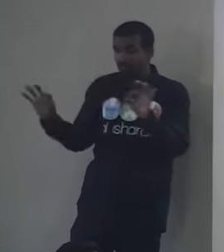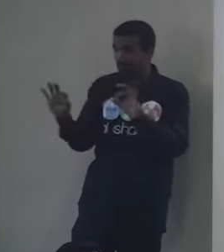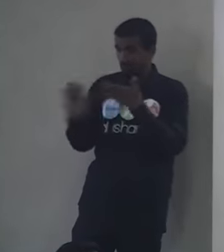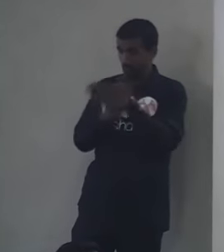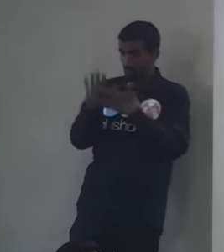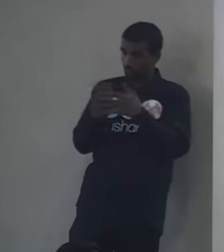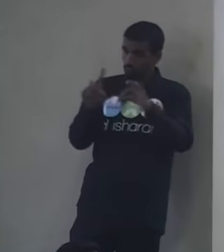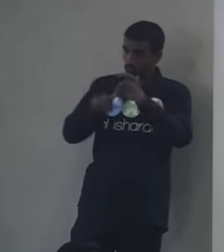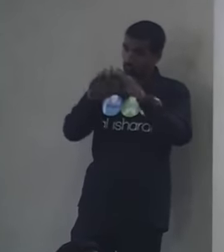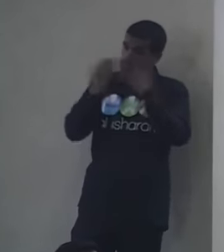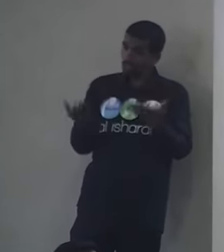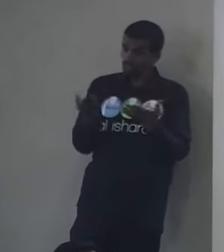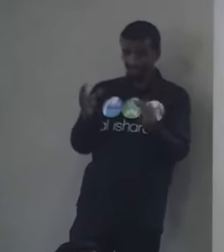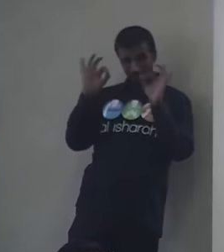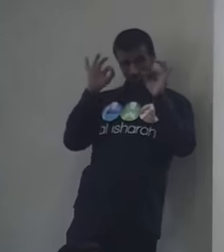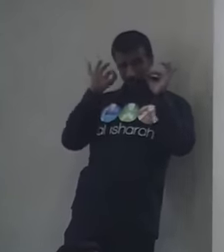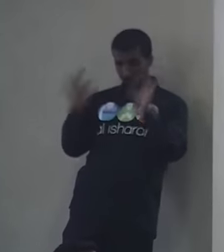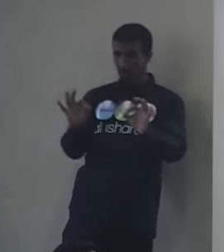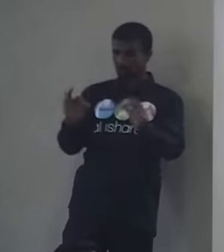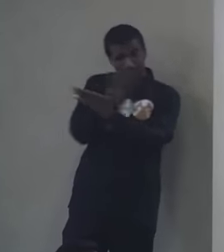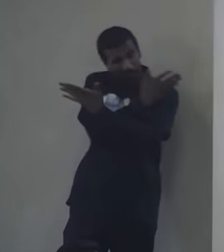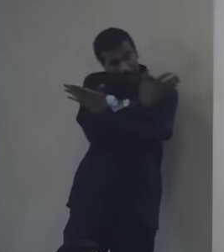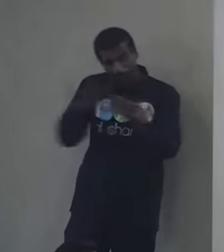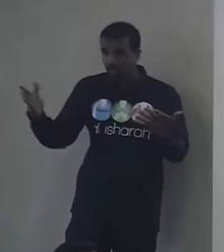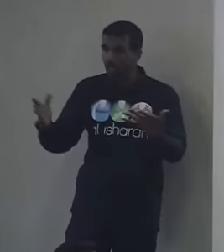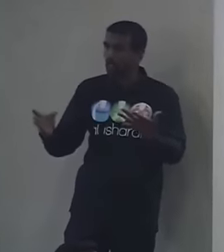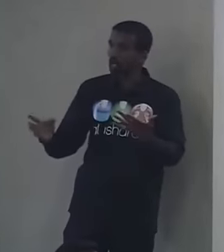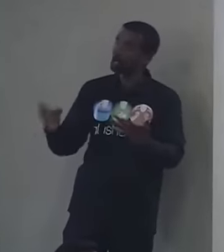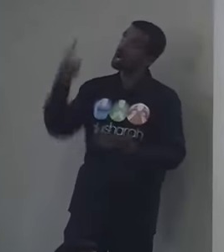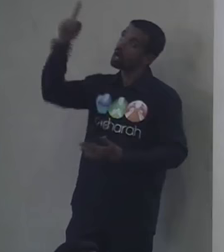as it's meant to be. So when he says,